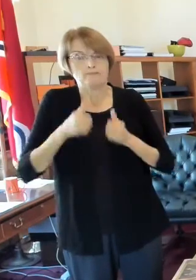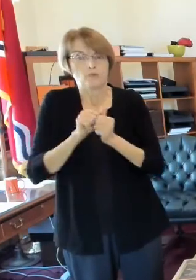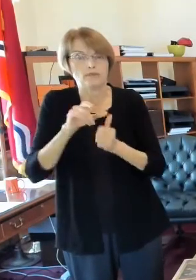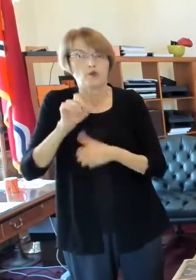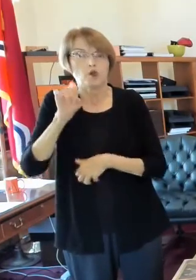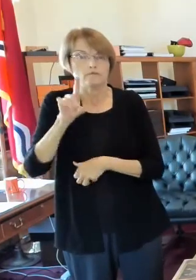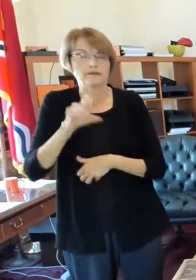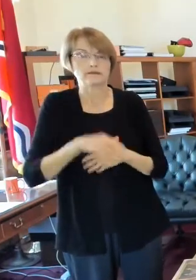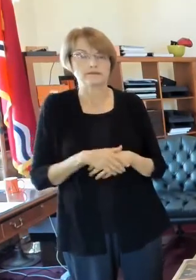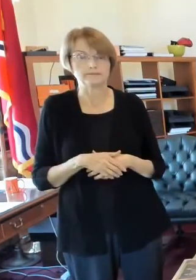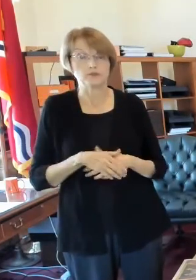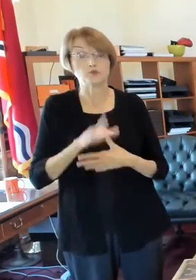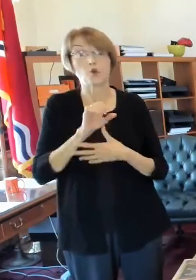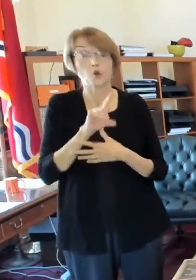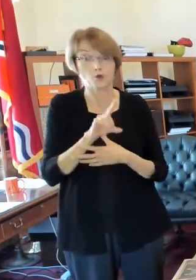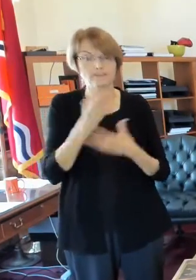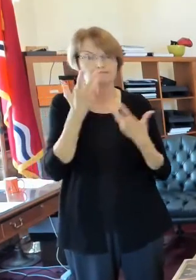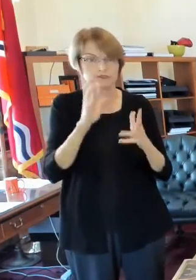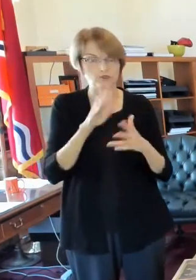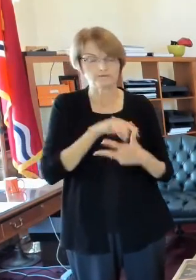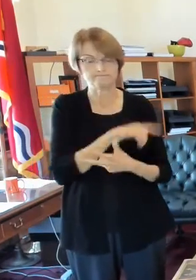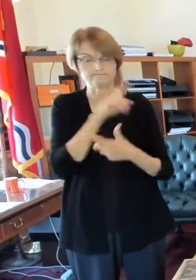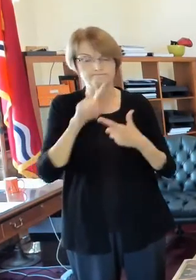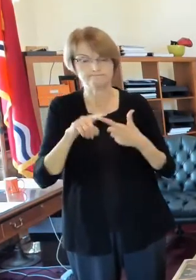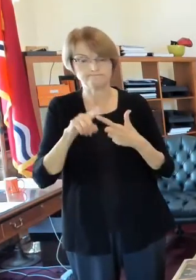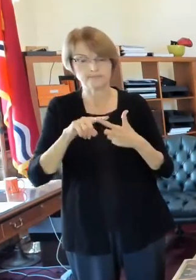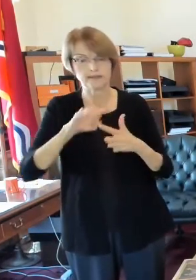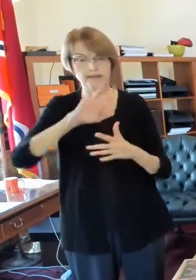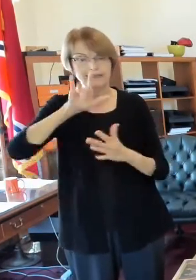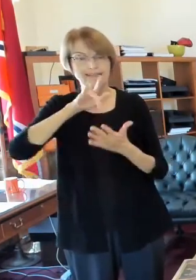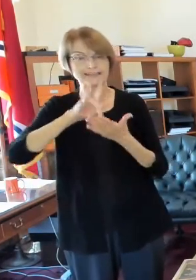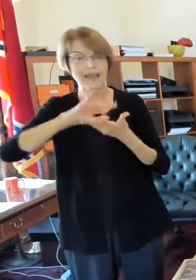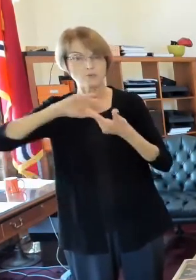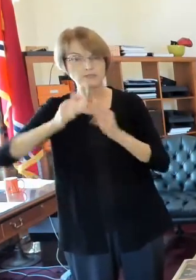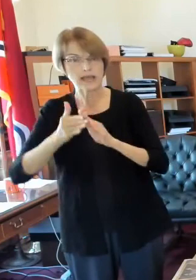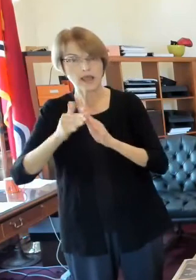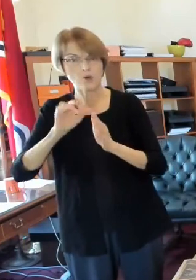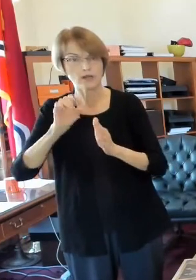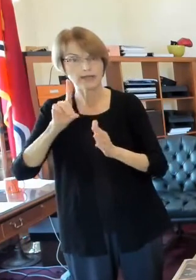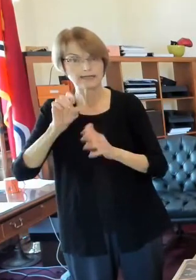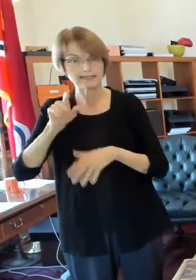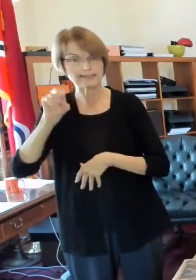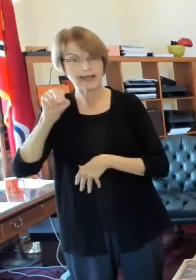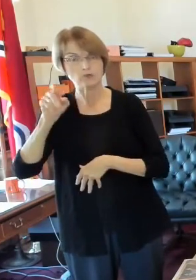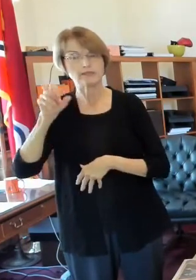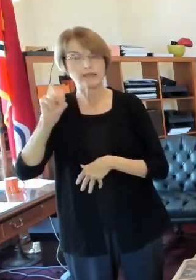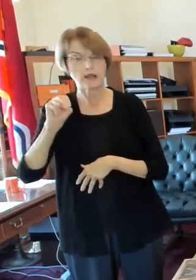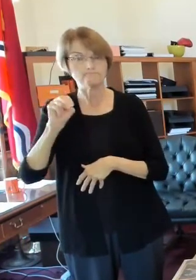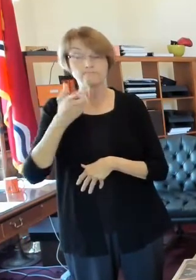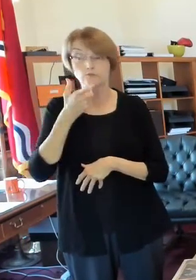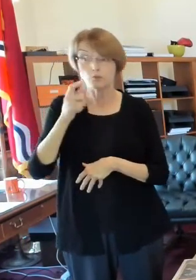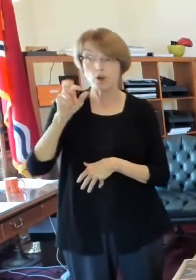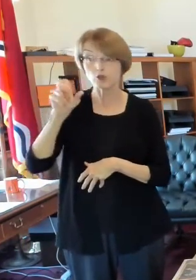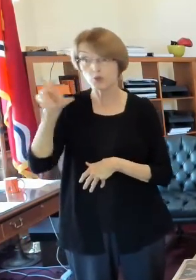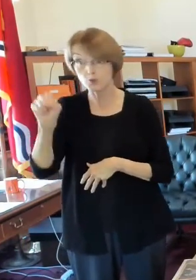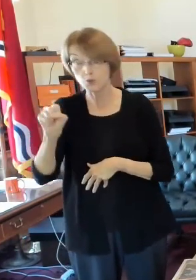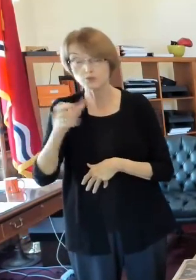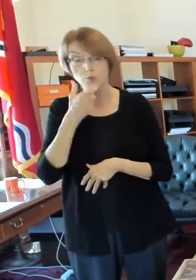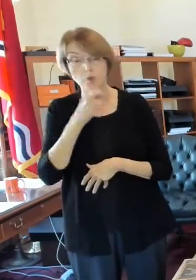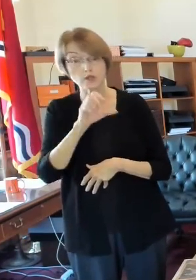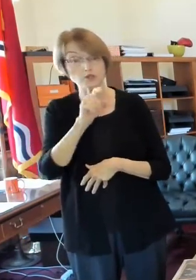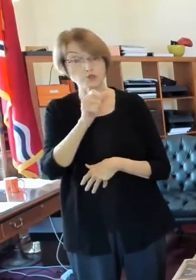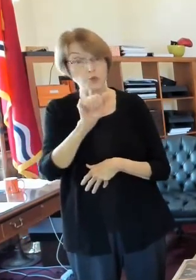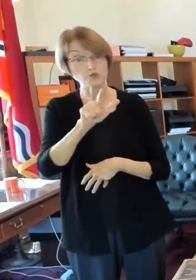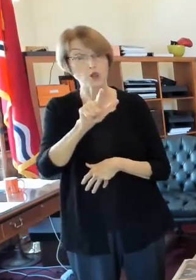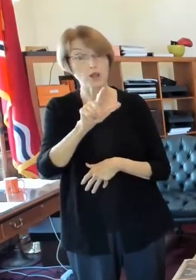you have questions, we'll take those in a few minutes. Downtown, you all have certainly seen on the news or on social media